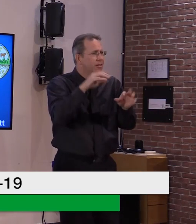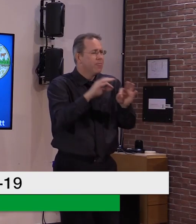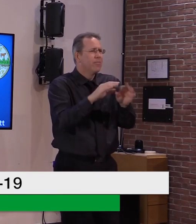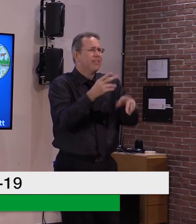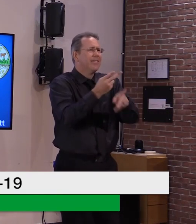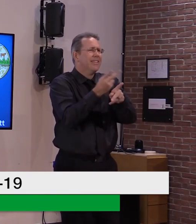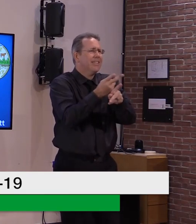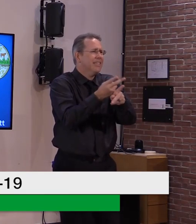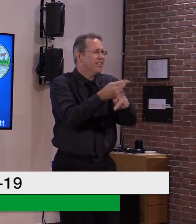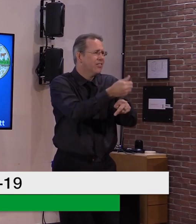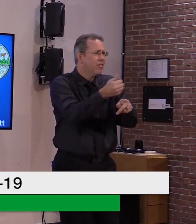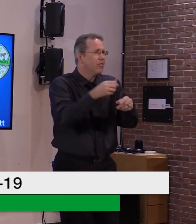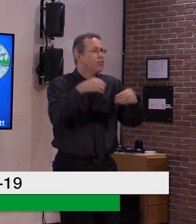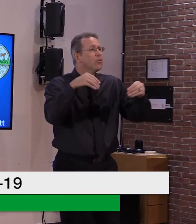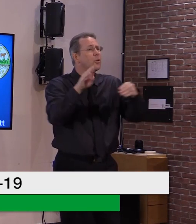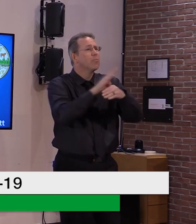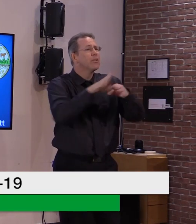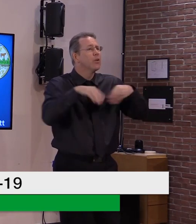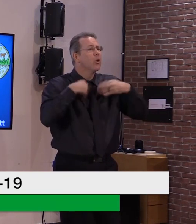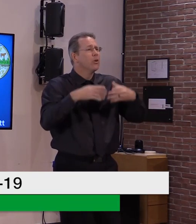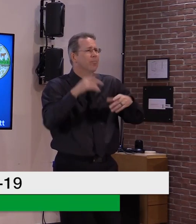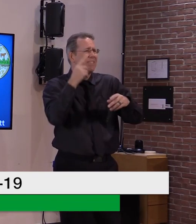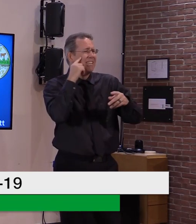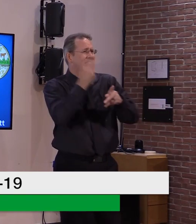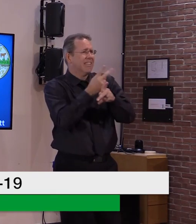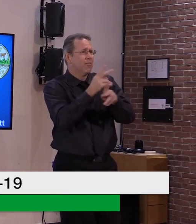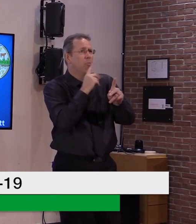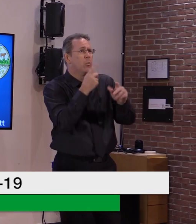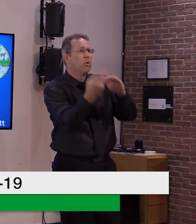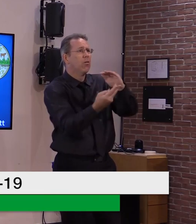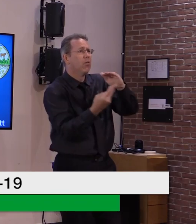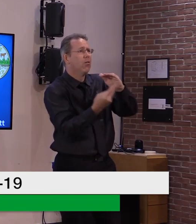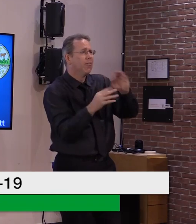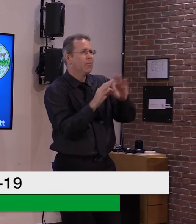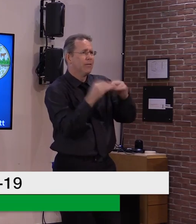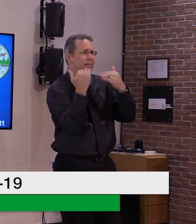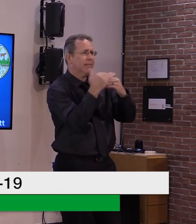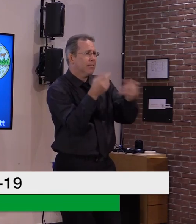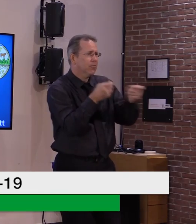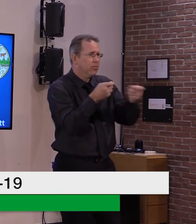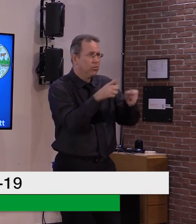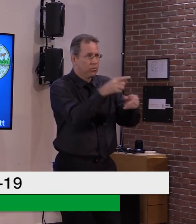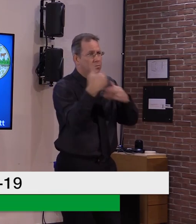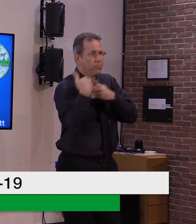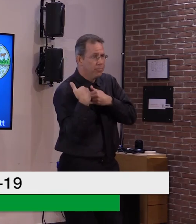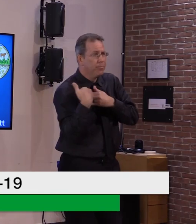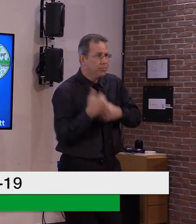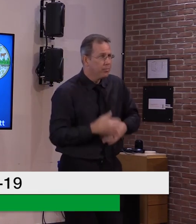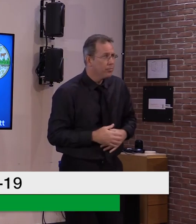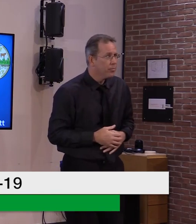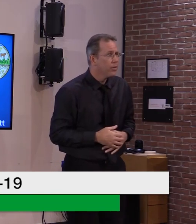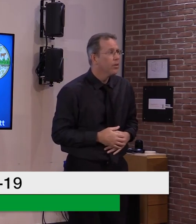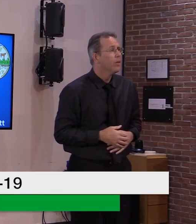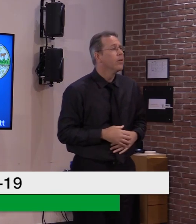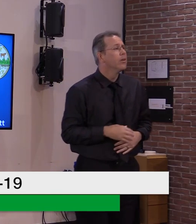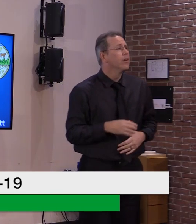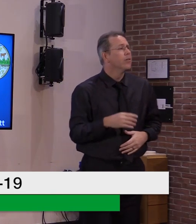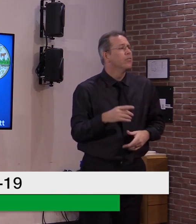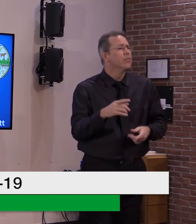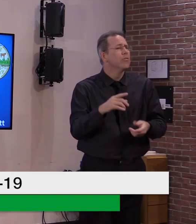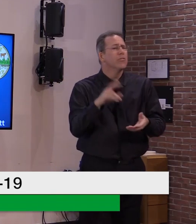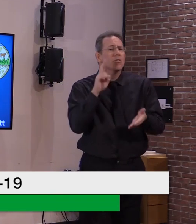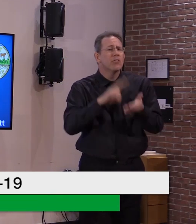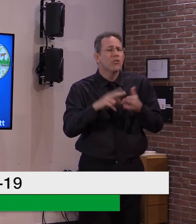we provided and keep your customers safe i might ask secretary curley if there's anything she'd like to